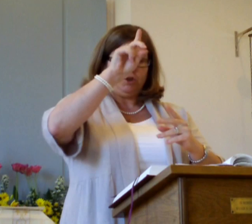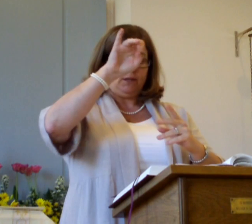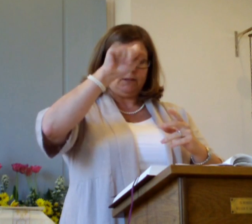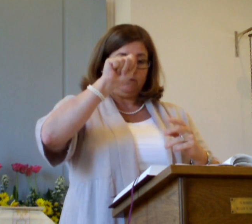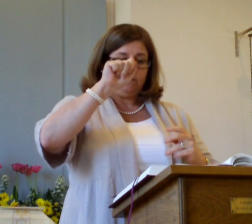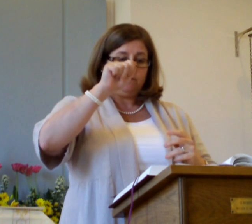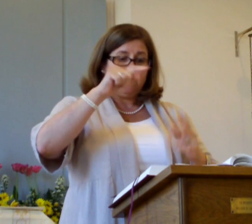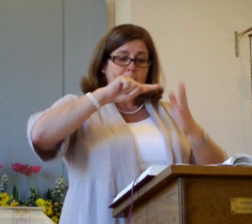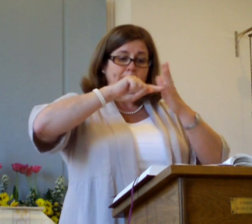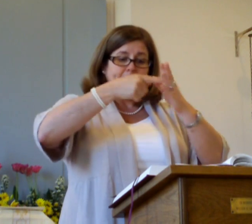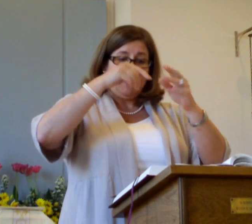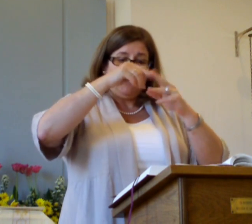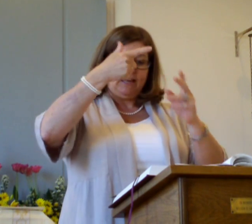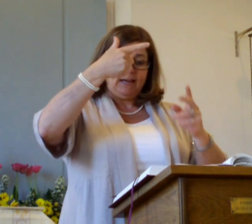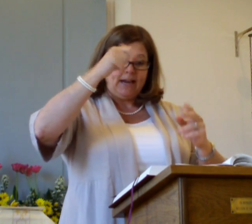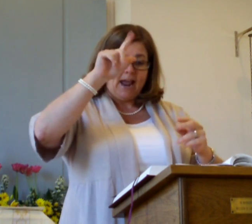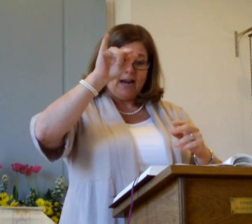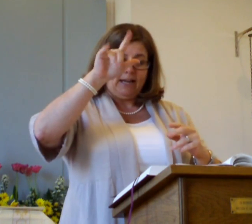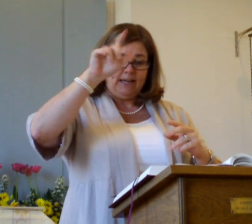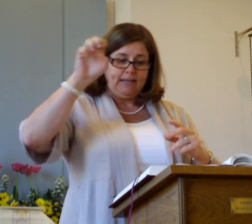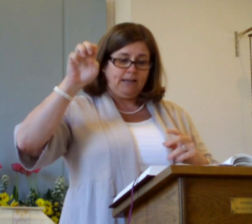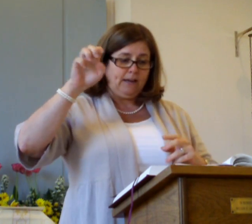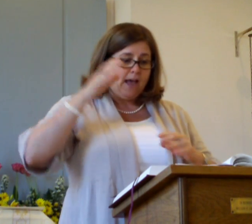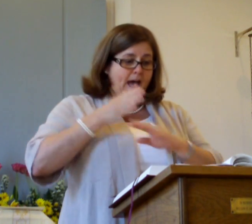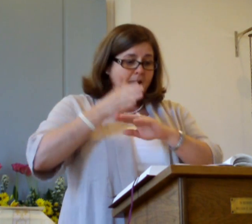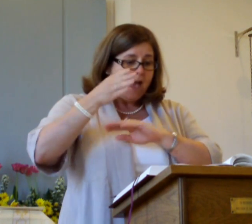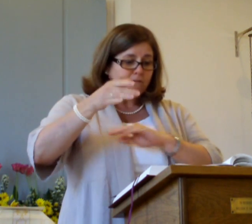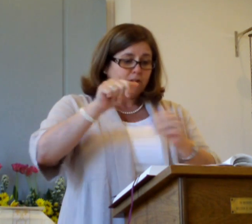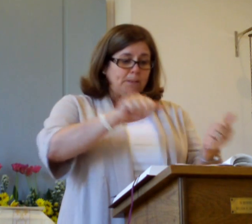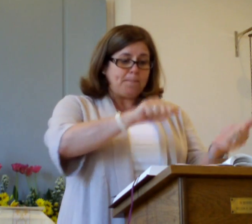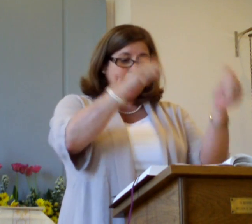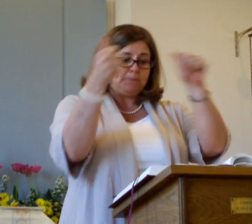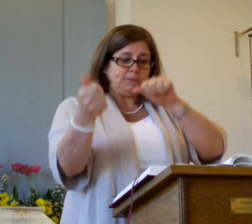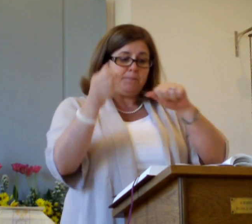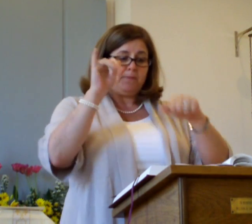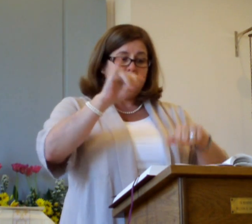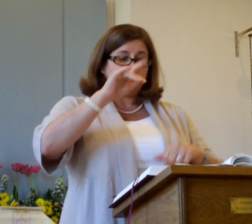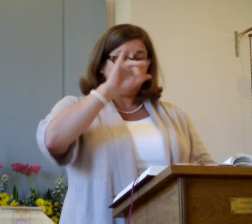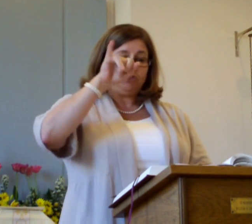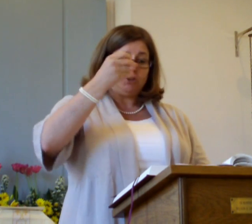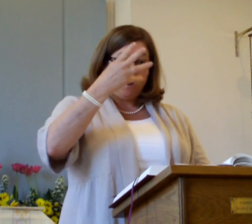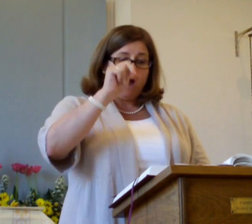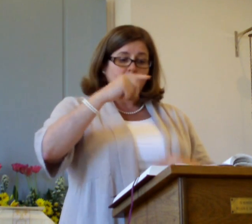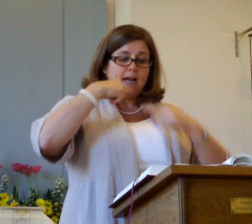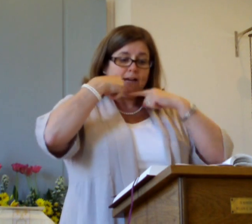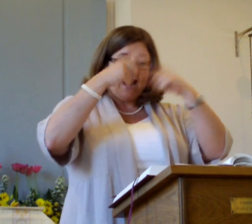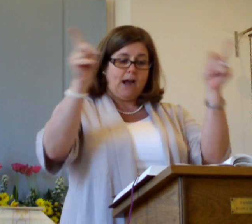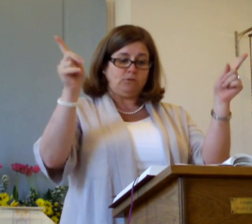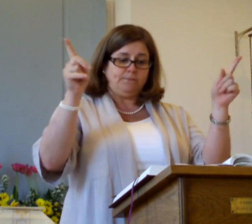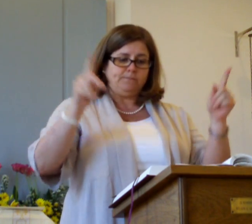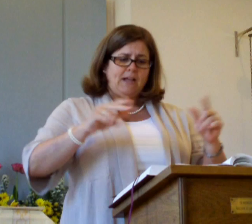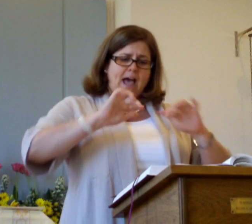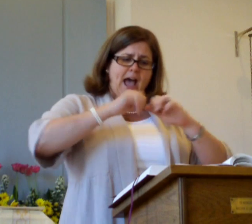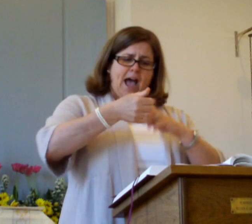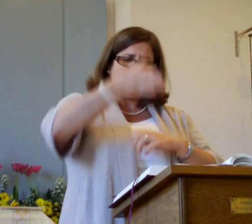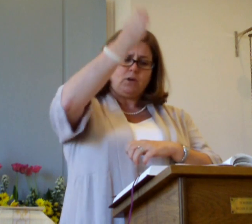church, being in academy out of the baptism that shot him out. How